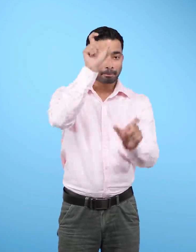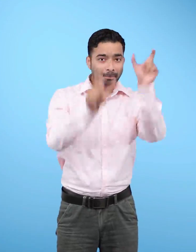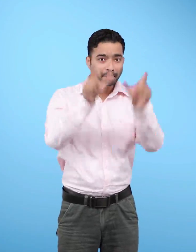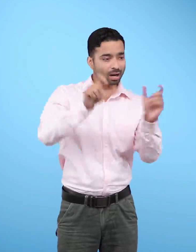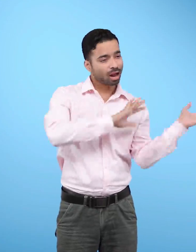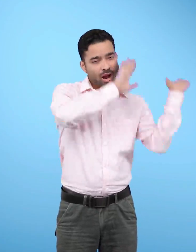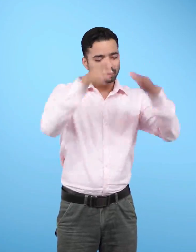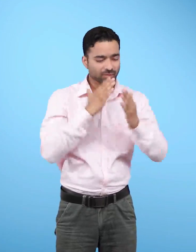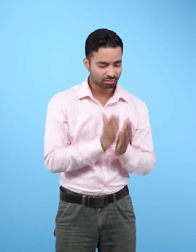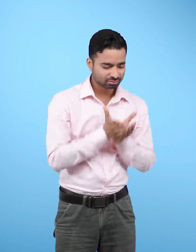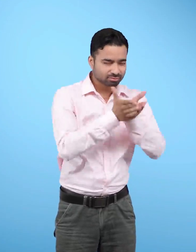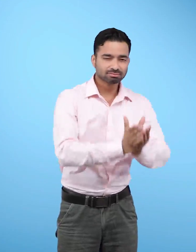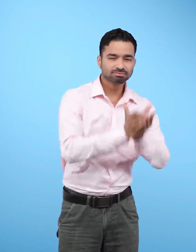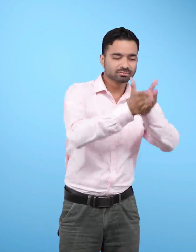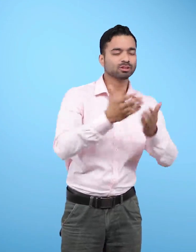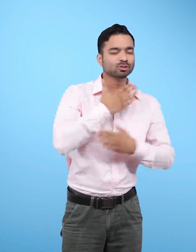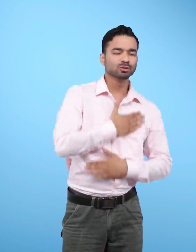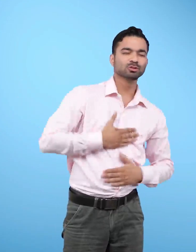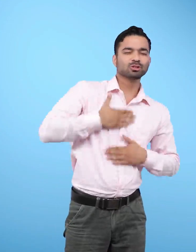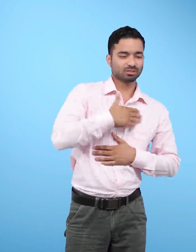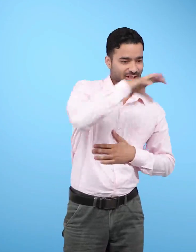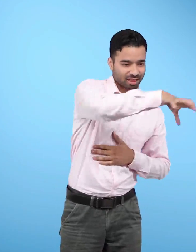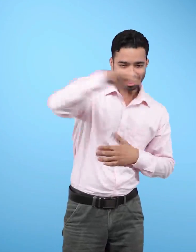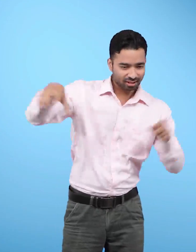People come for boating and picnics in both the lakes.